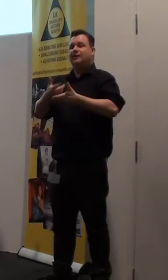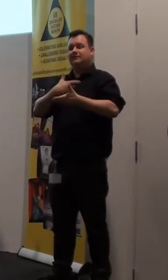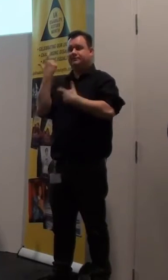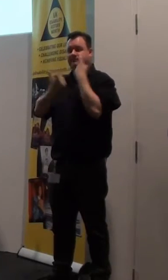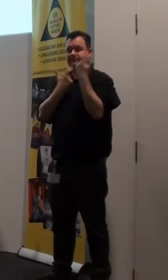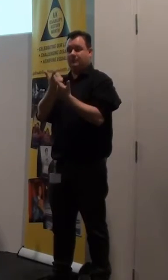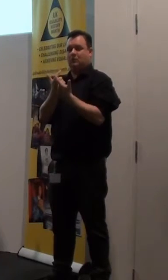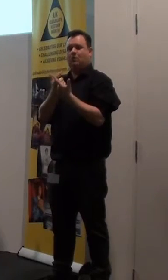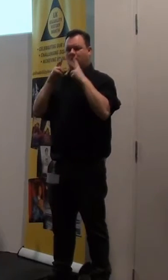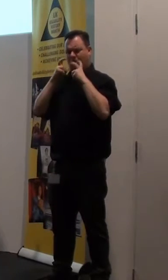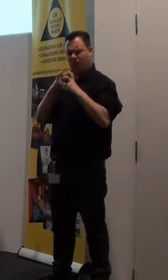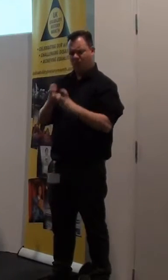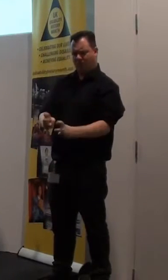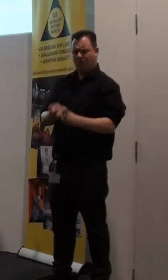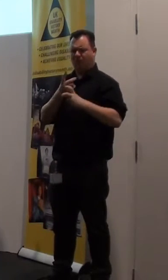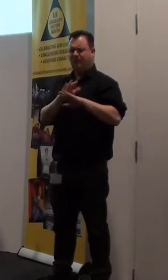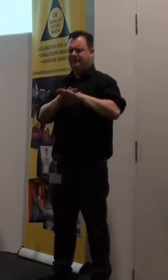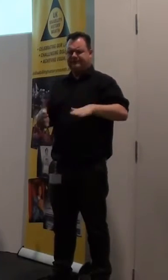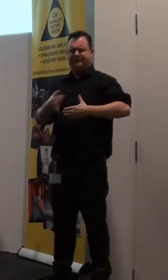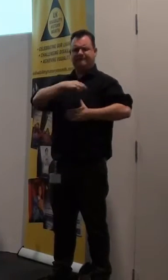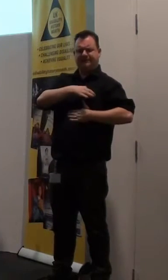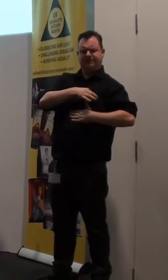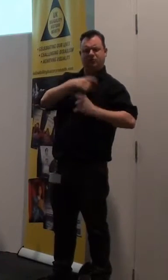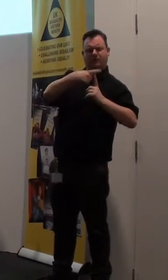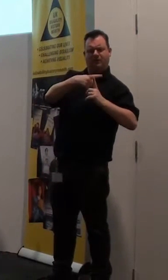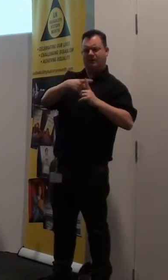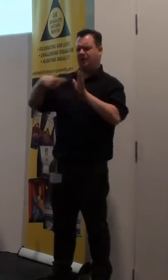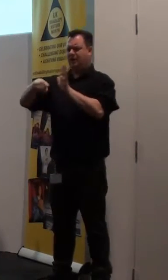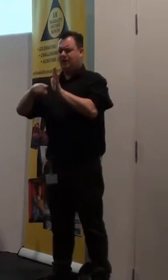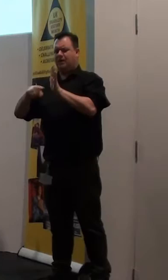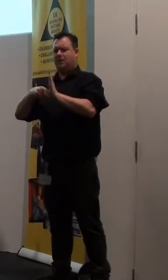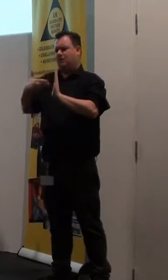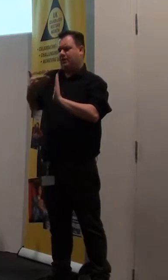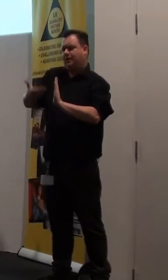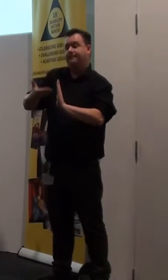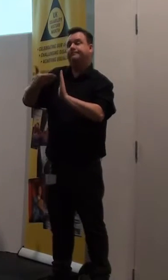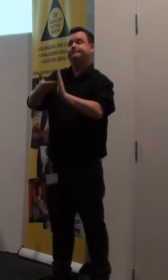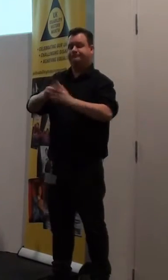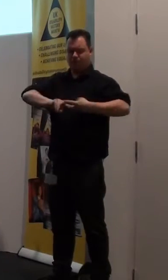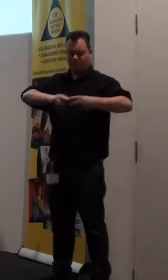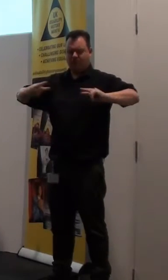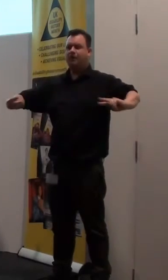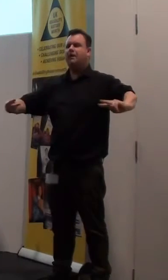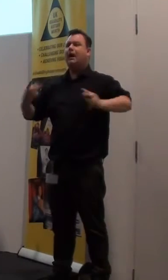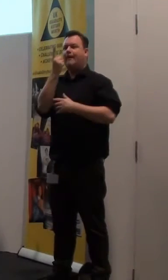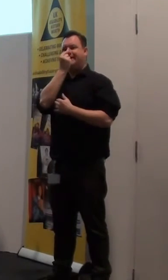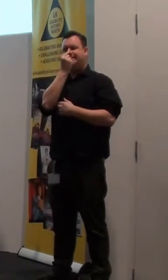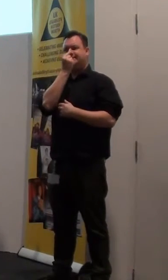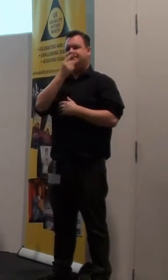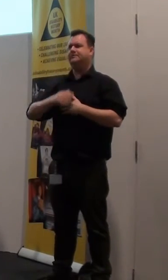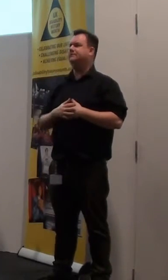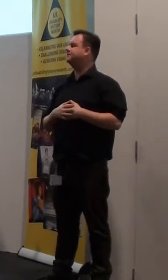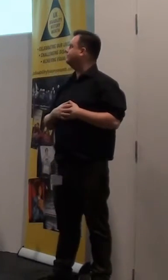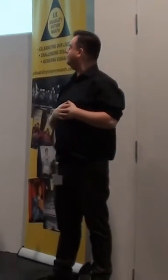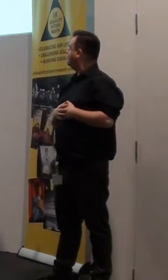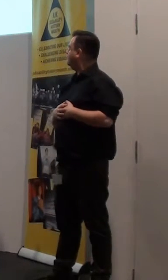social disadvantage, and by implication advantage, in terms of inherent genetically encoded abilities. Beneath the